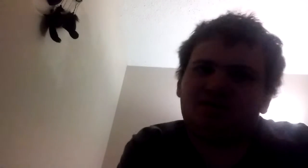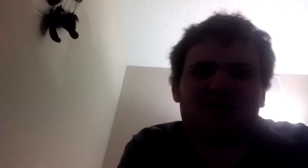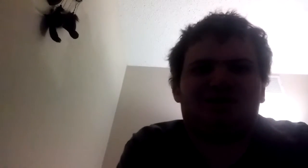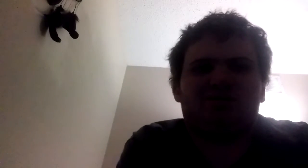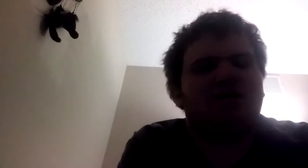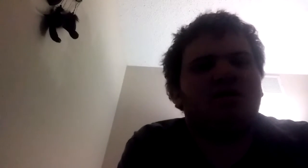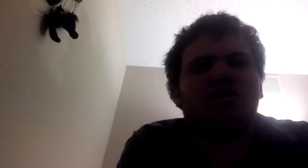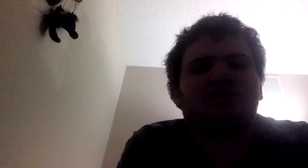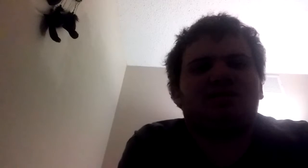neck kind of hurts.